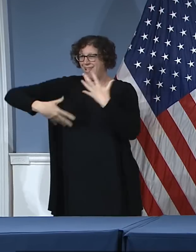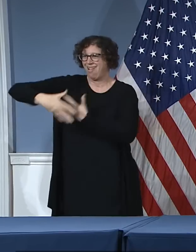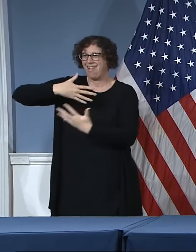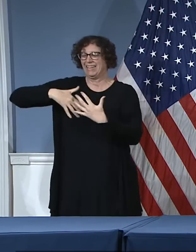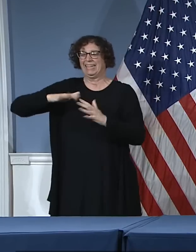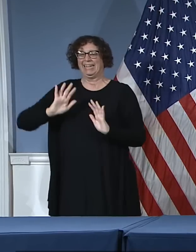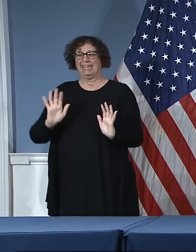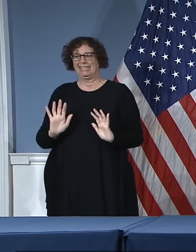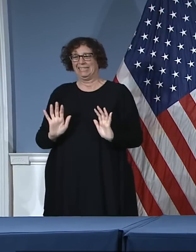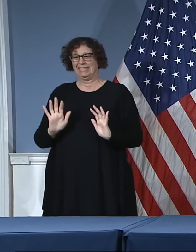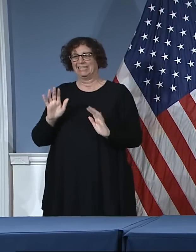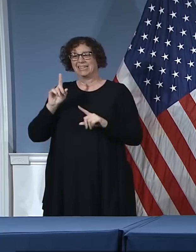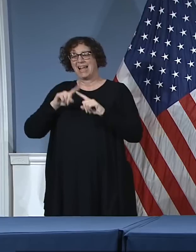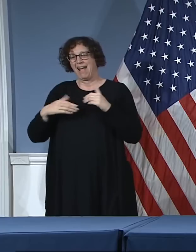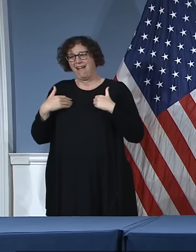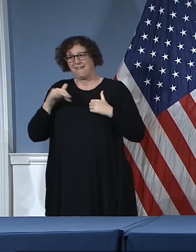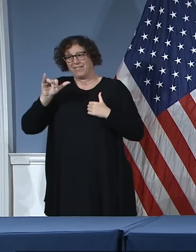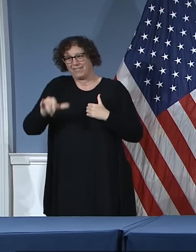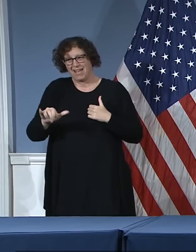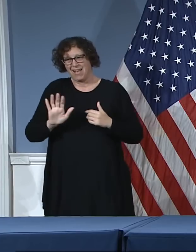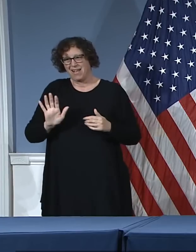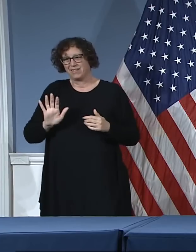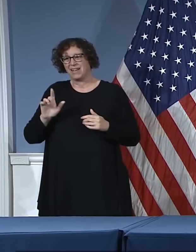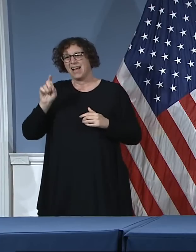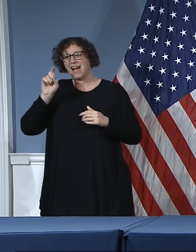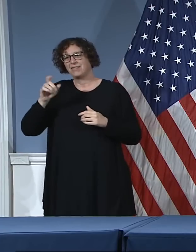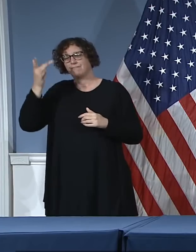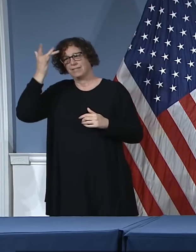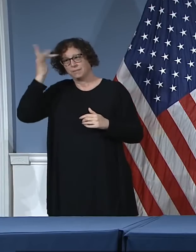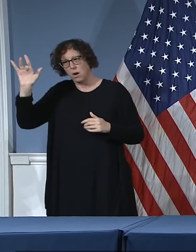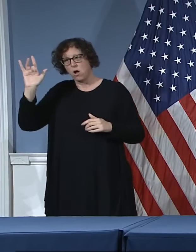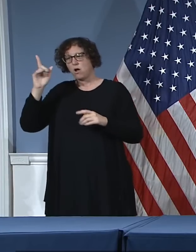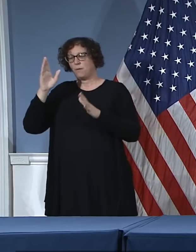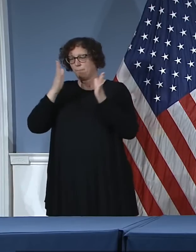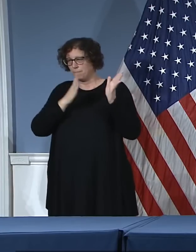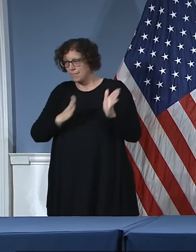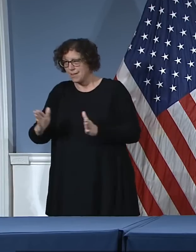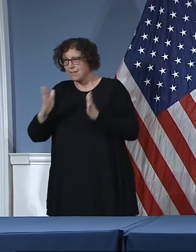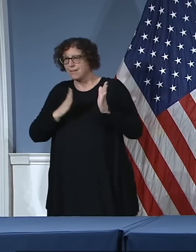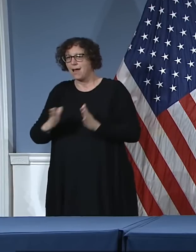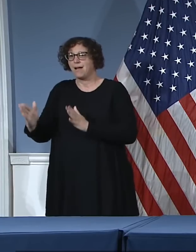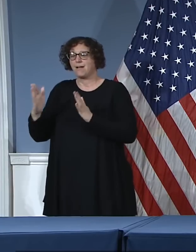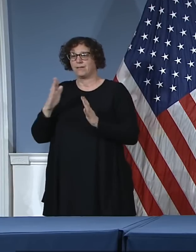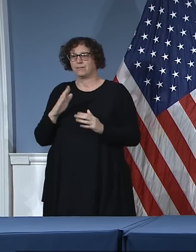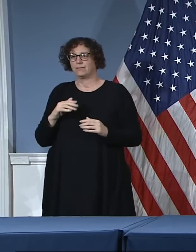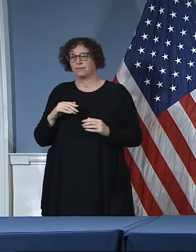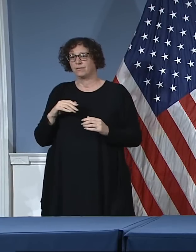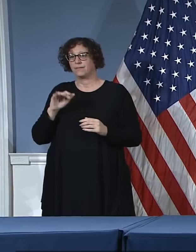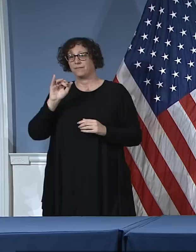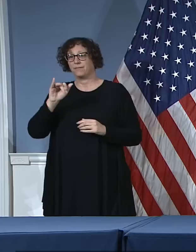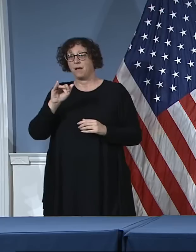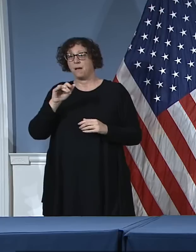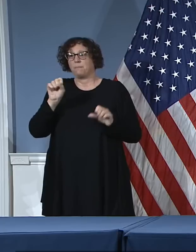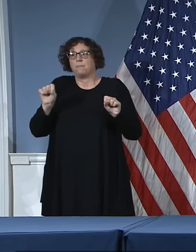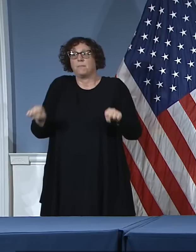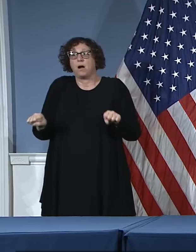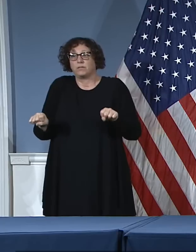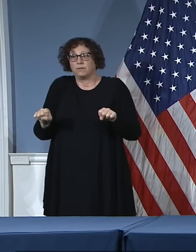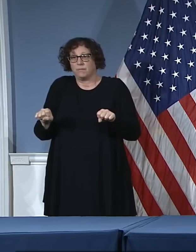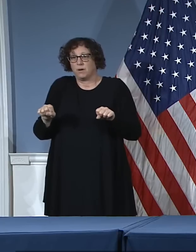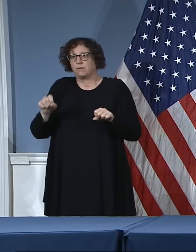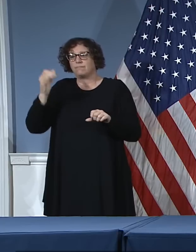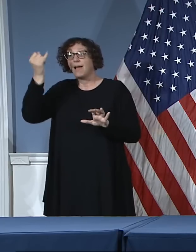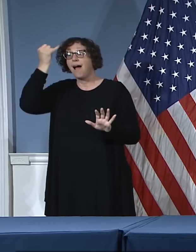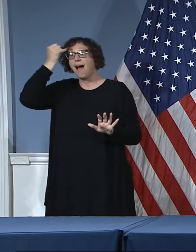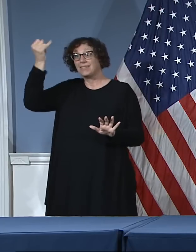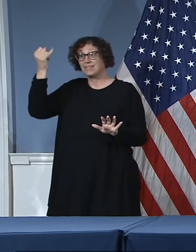We got to do this in a systematic, careful fashion. So that's an idea that's on the table. What I would say is think of it this way. We're going to start with the parks